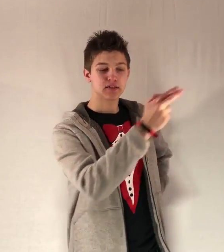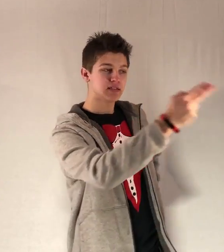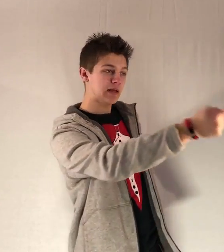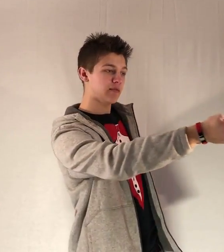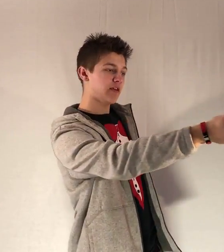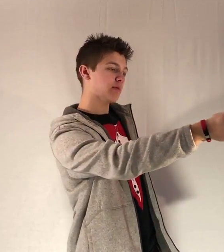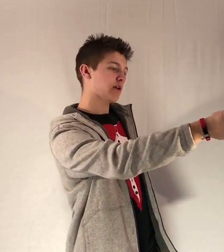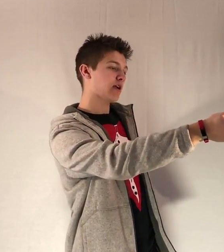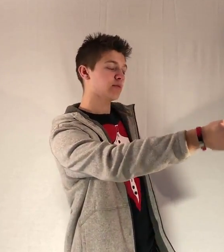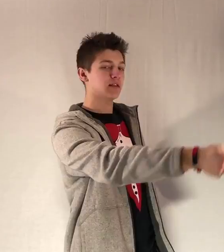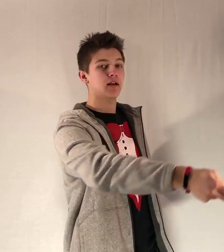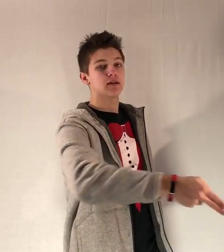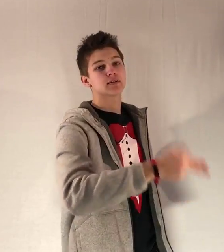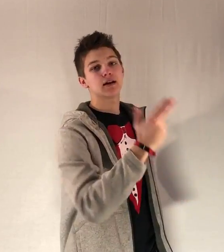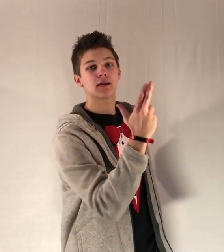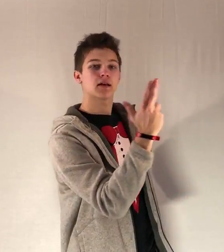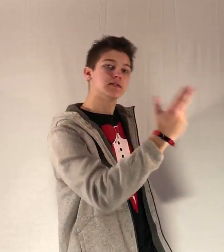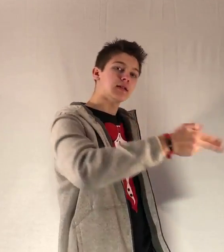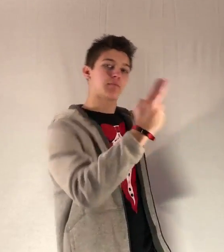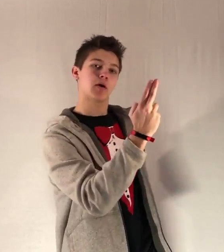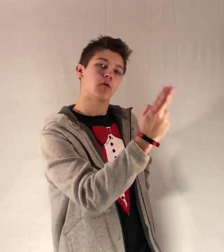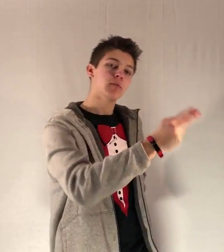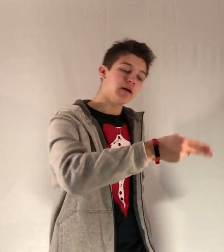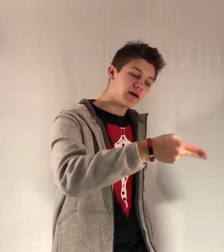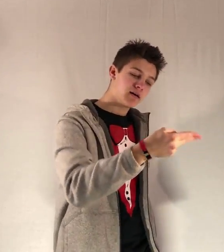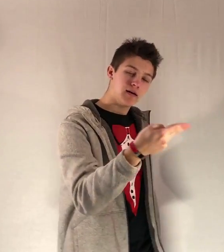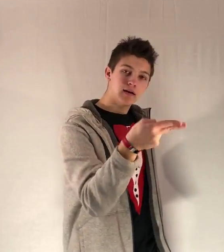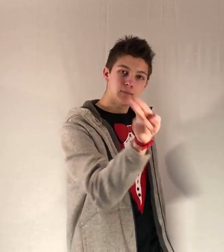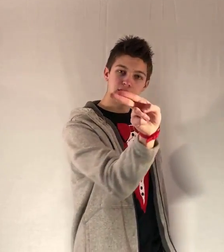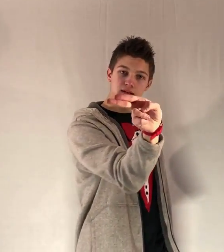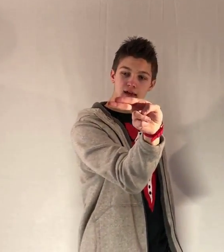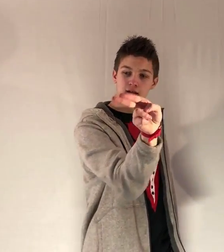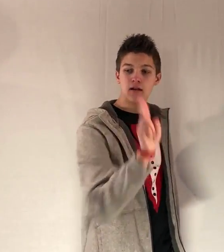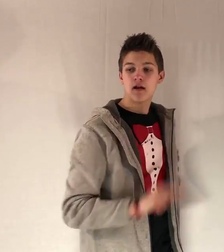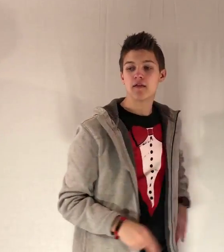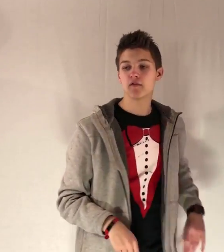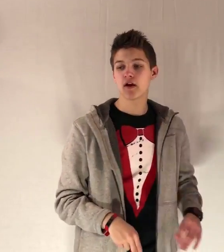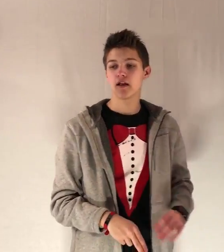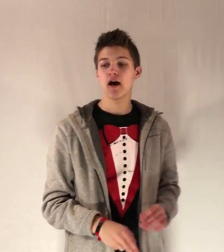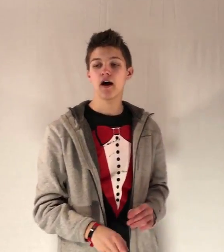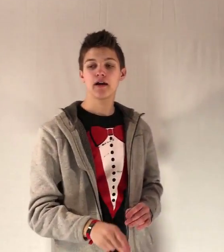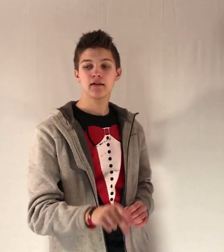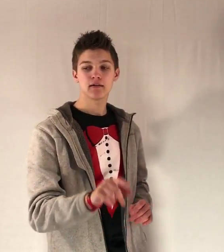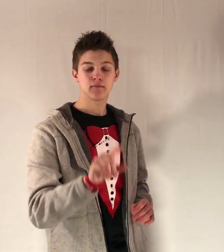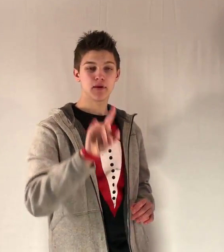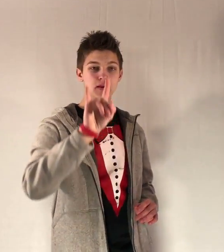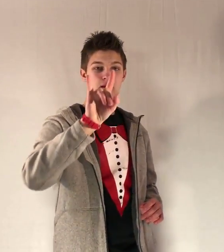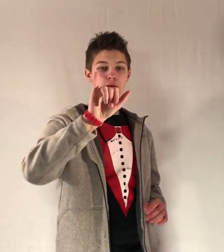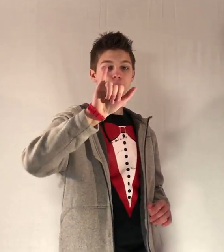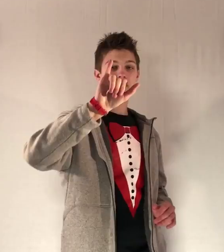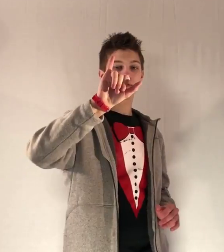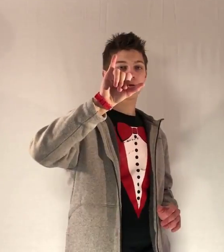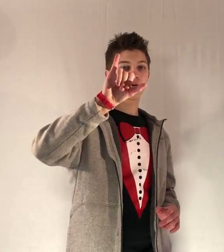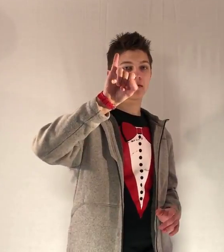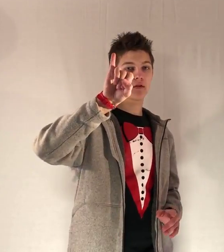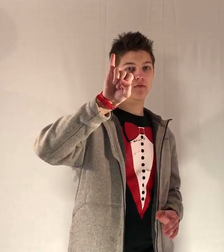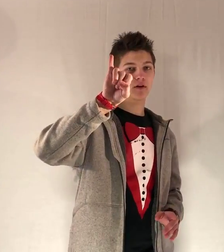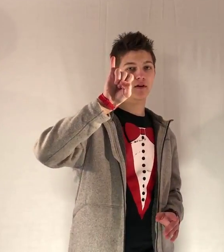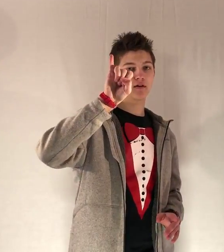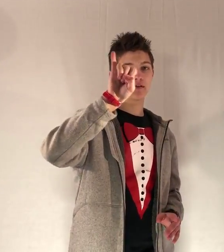same thing, but kind of with there, and it's kind of like guns and boom, but like that. Then you've got I, pinky up, over here, like